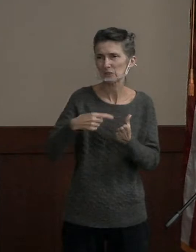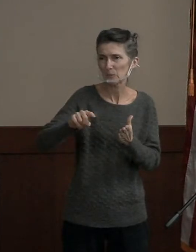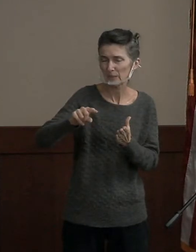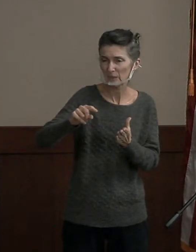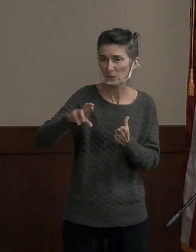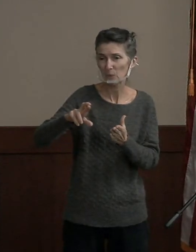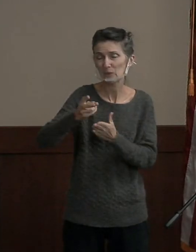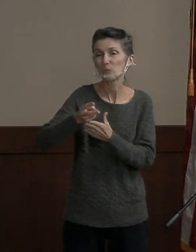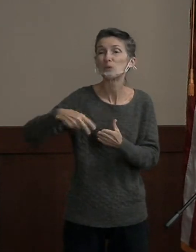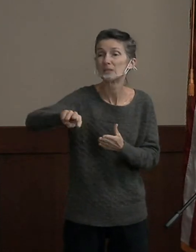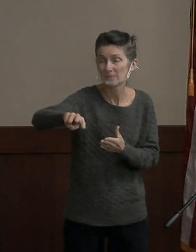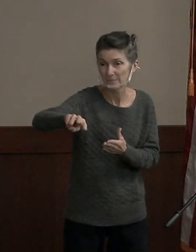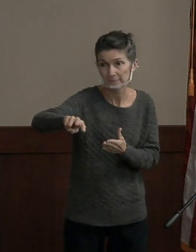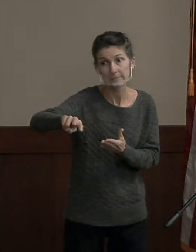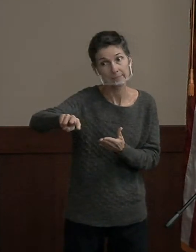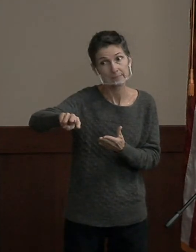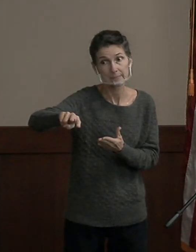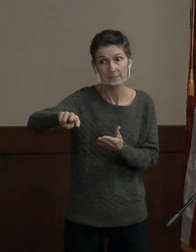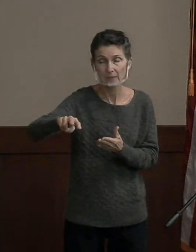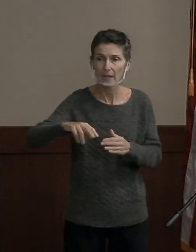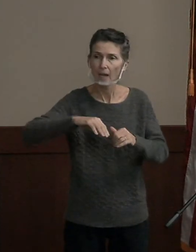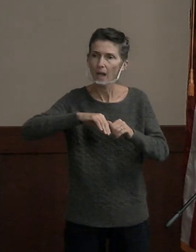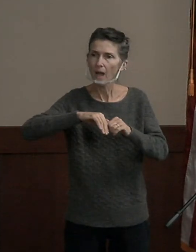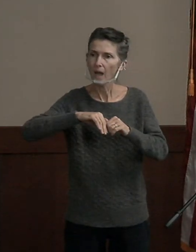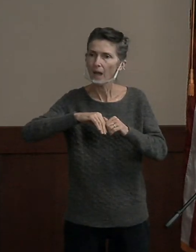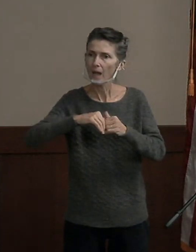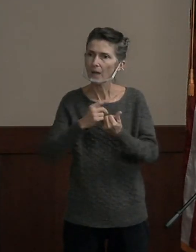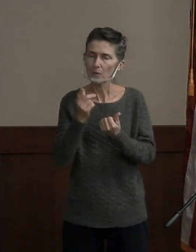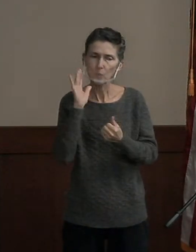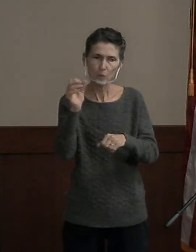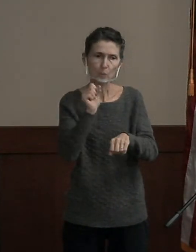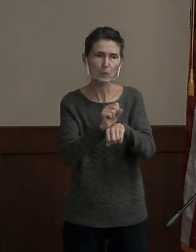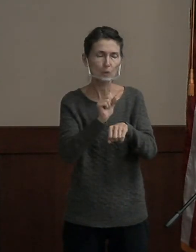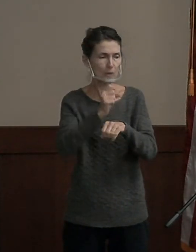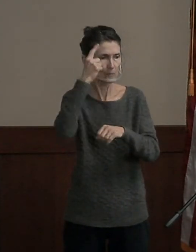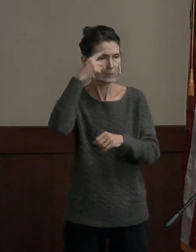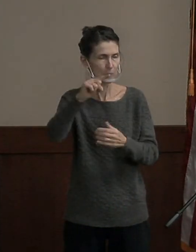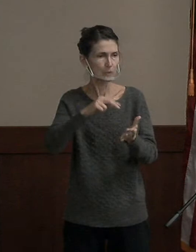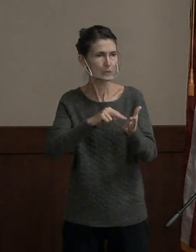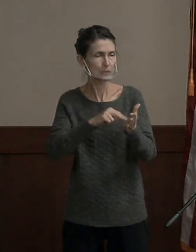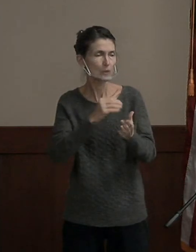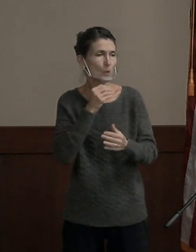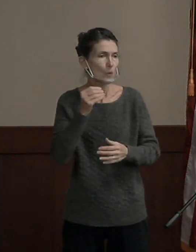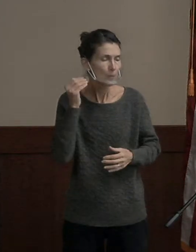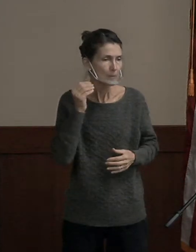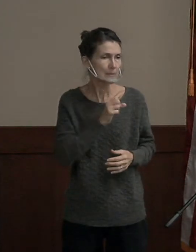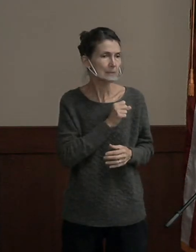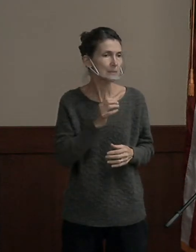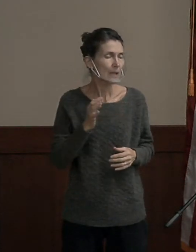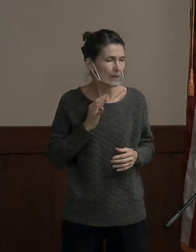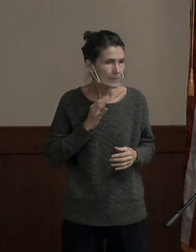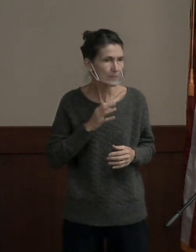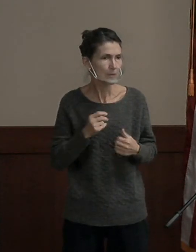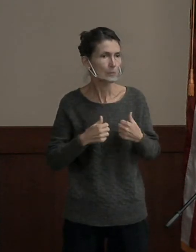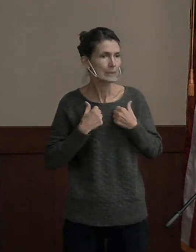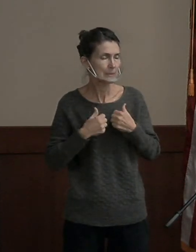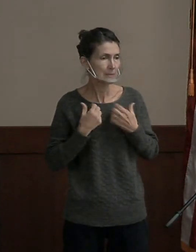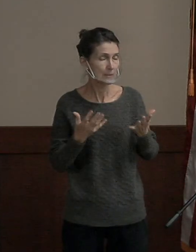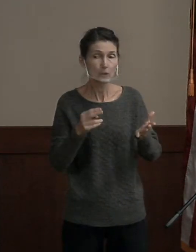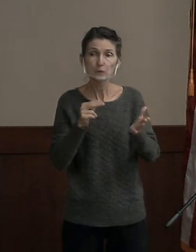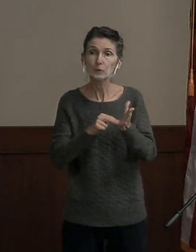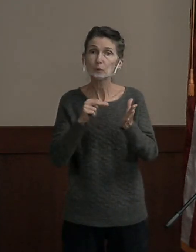the week after. Okay. So how will that work for the nursing home staff and residents? Will